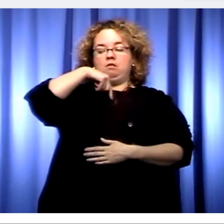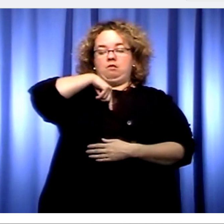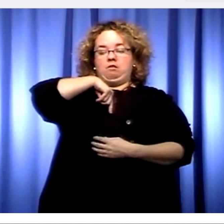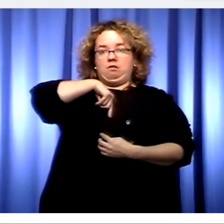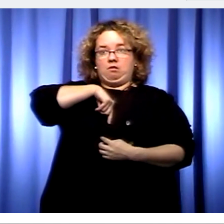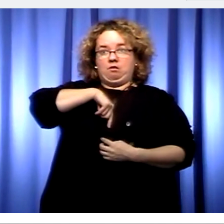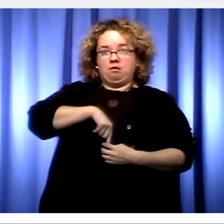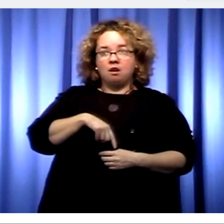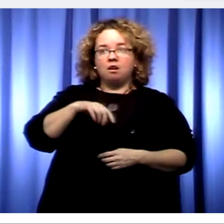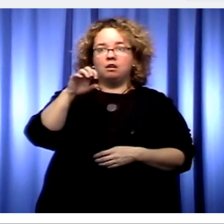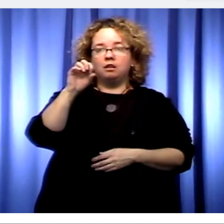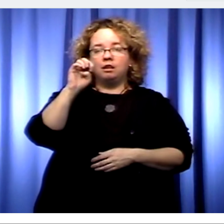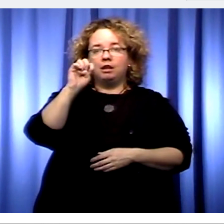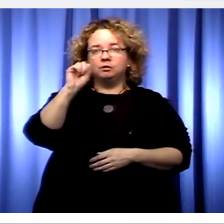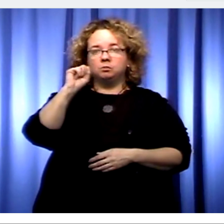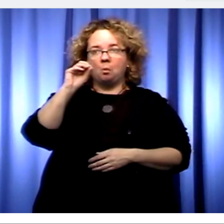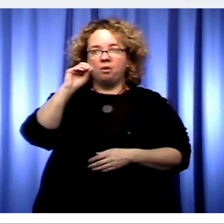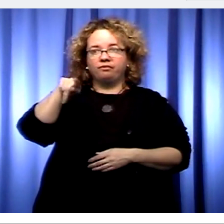called bile.